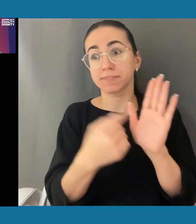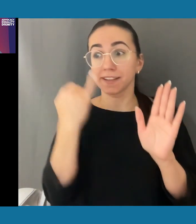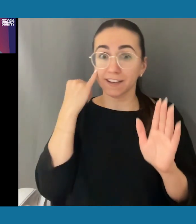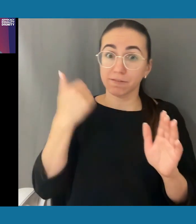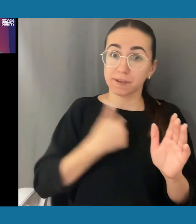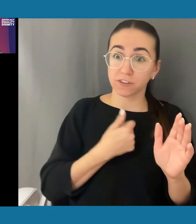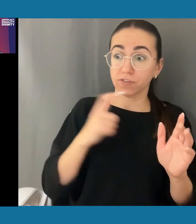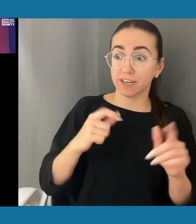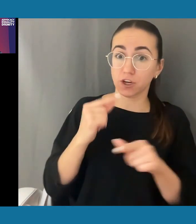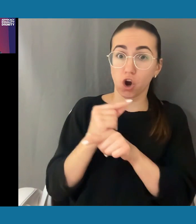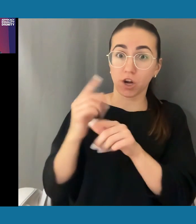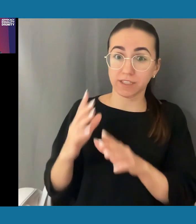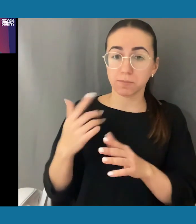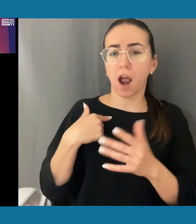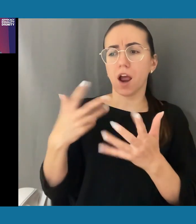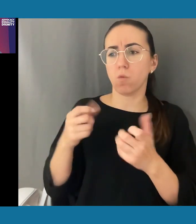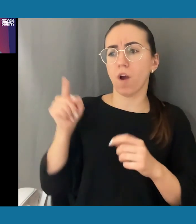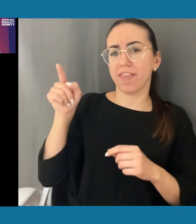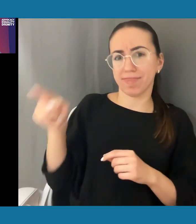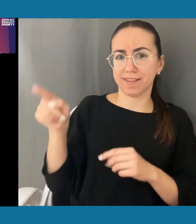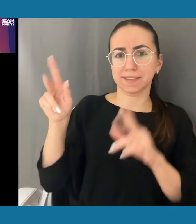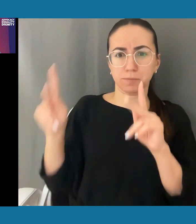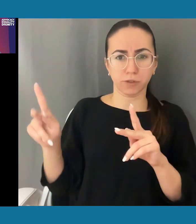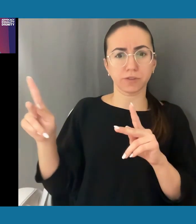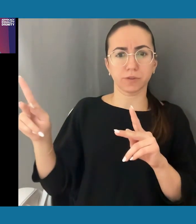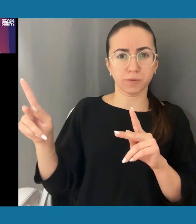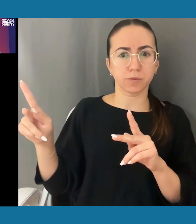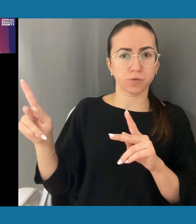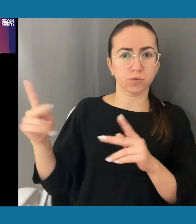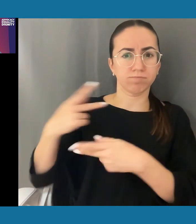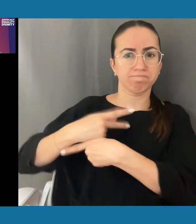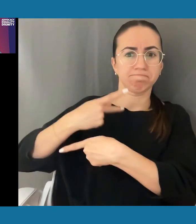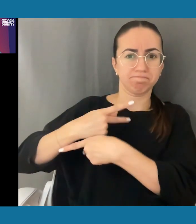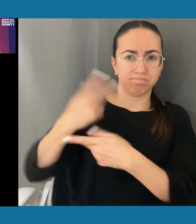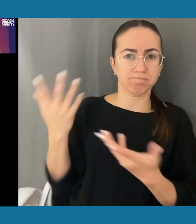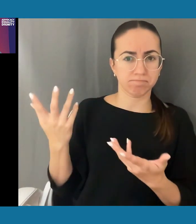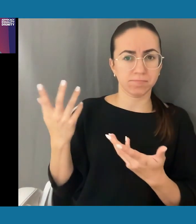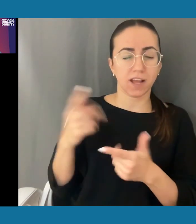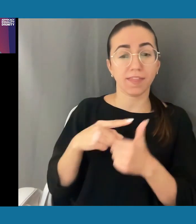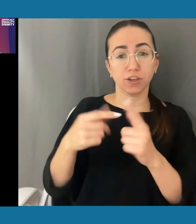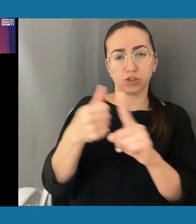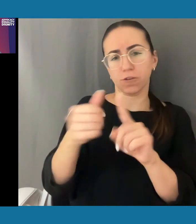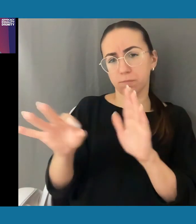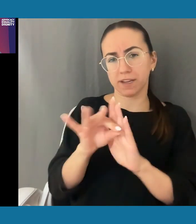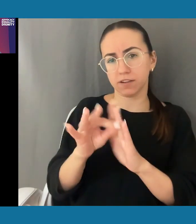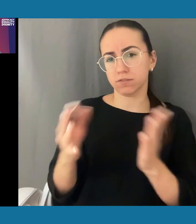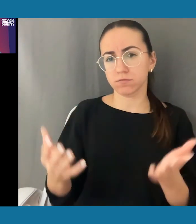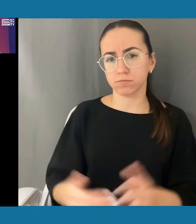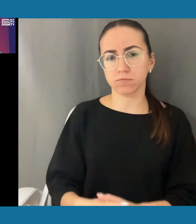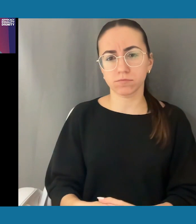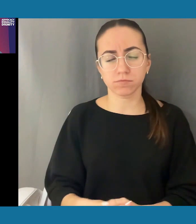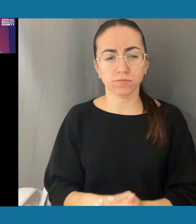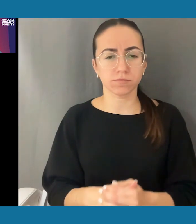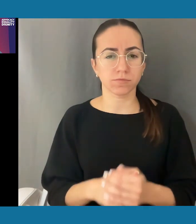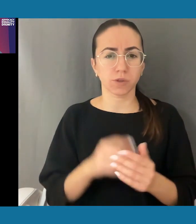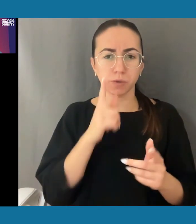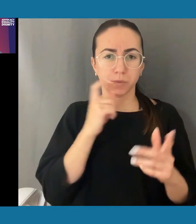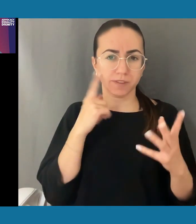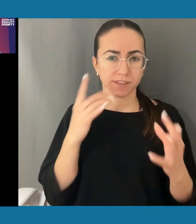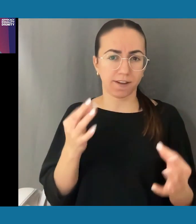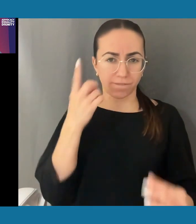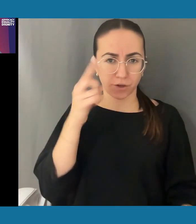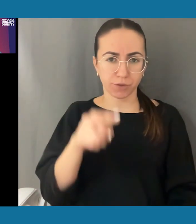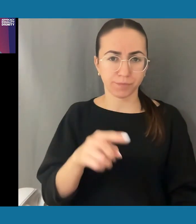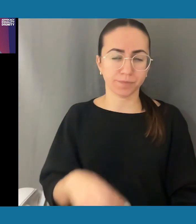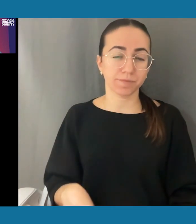guardianship, I want this person to be my guardian. And you can choose for yourself who you want to be that decision maker on your behalf, should you get to